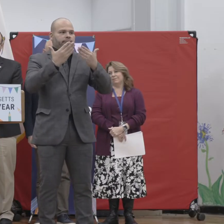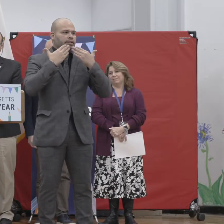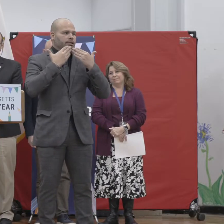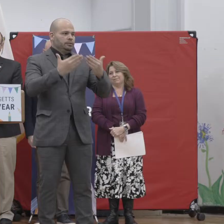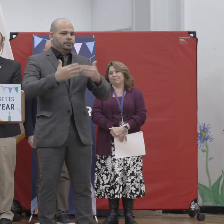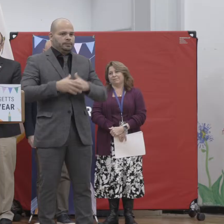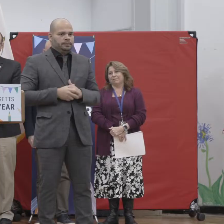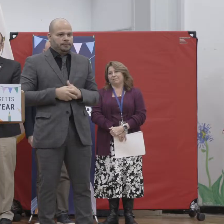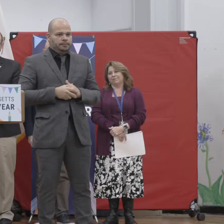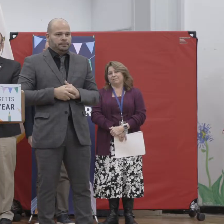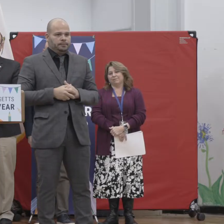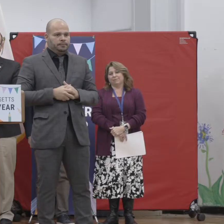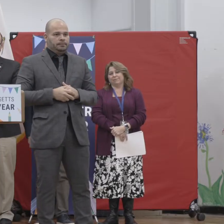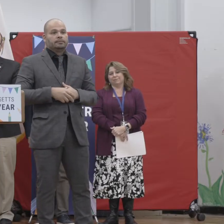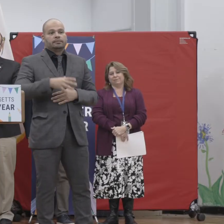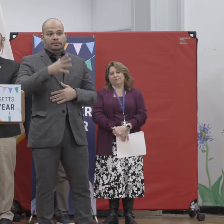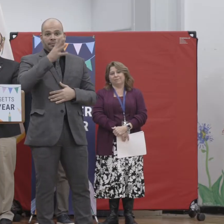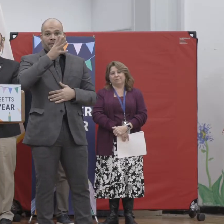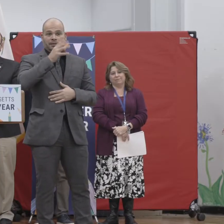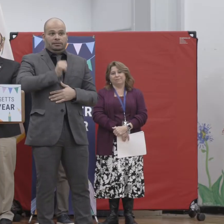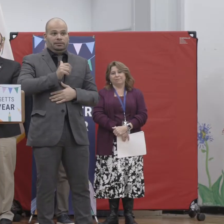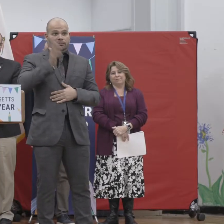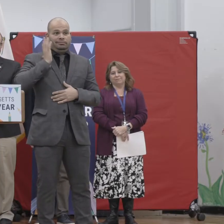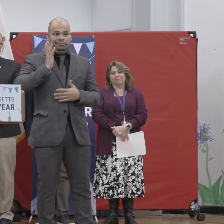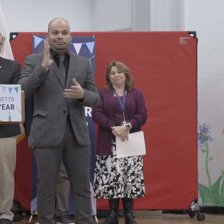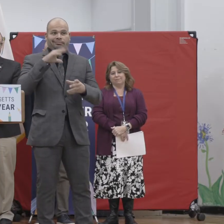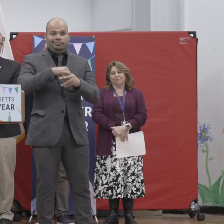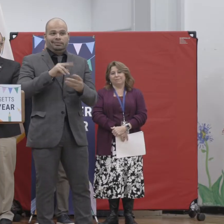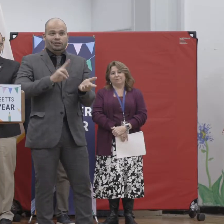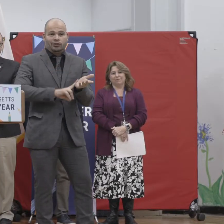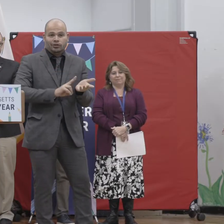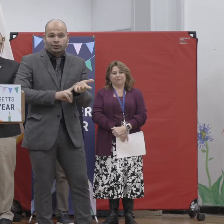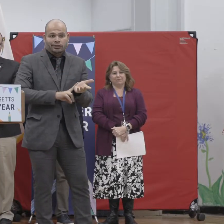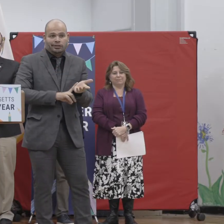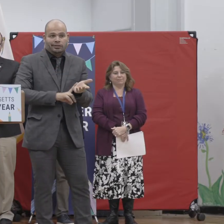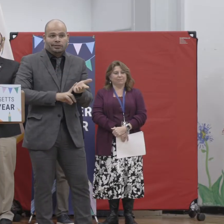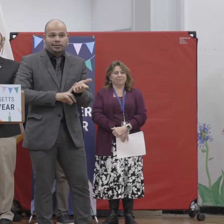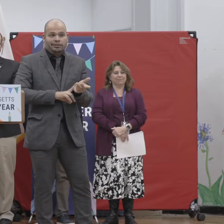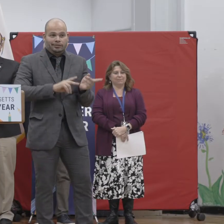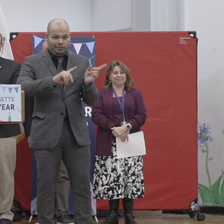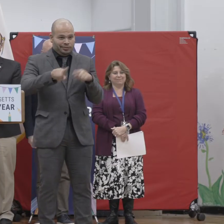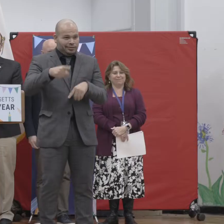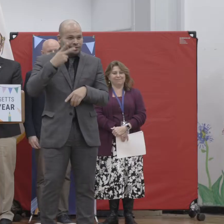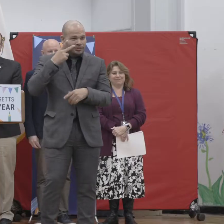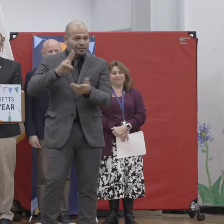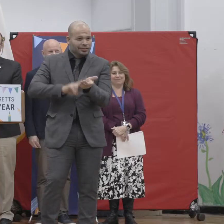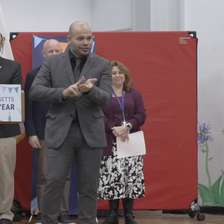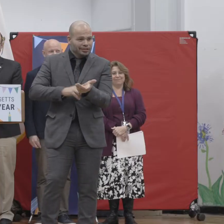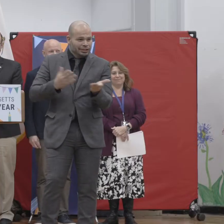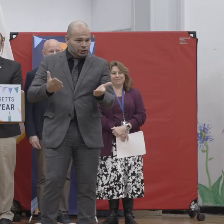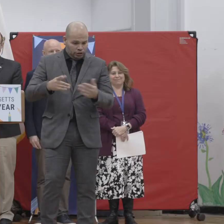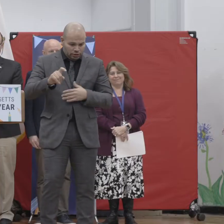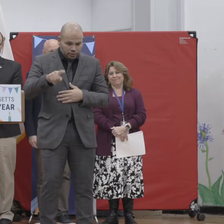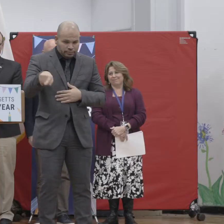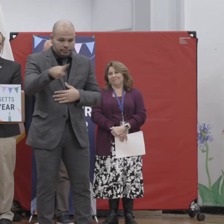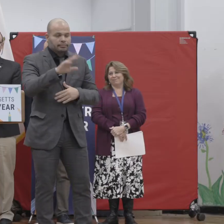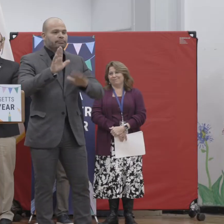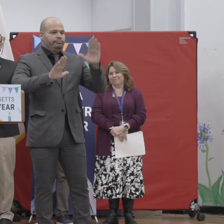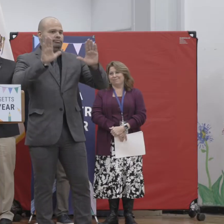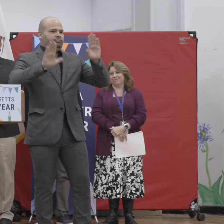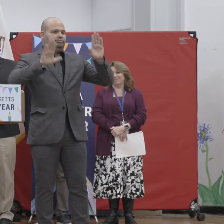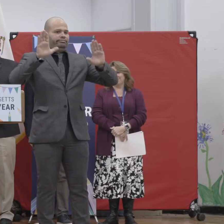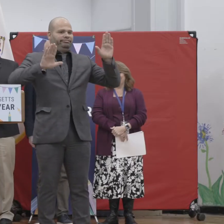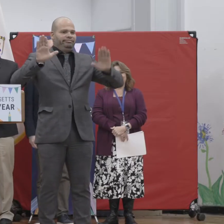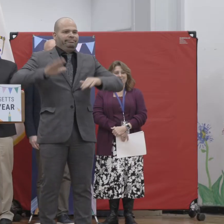school nurse. Do we have a school nurse in the house today? Any of you been to the school nurse? Yeah, they're pretty good, right? They're awesome, yeah. So